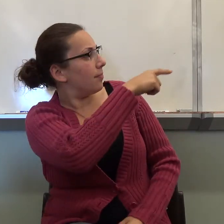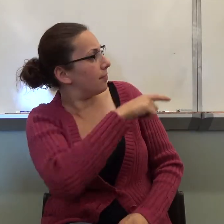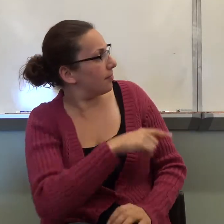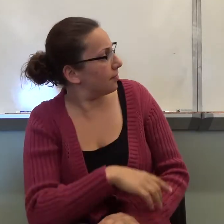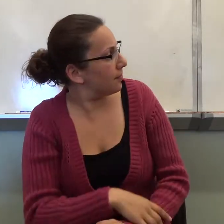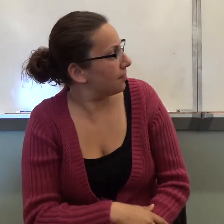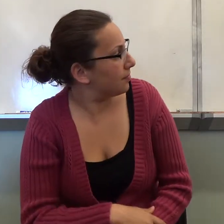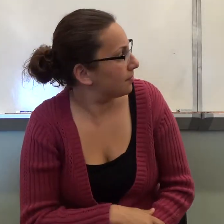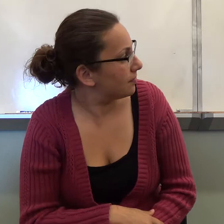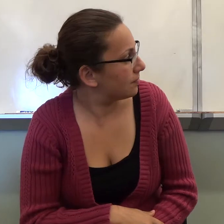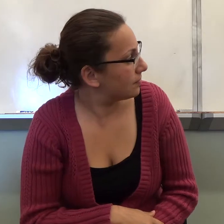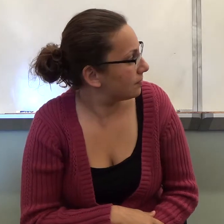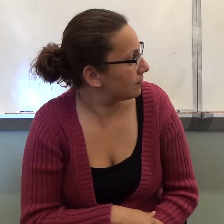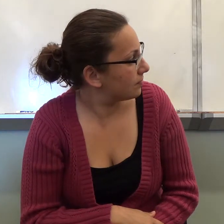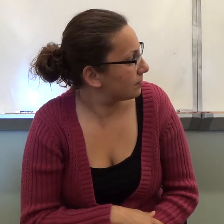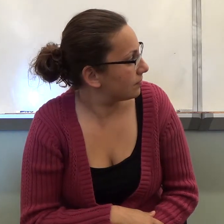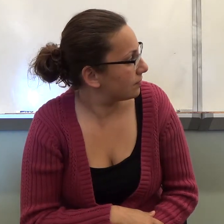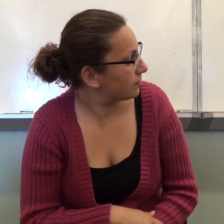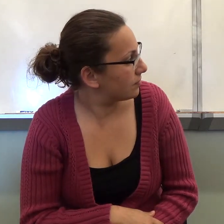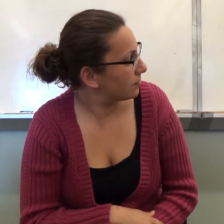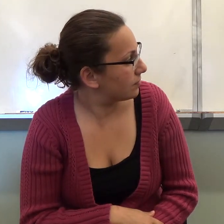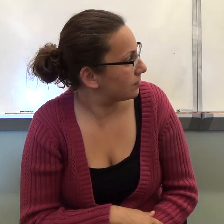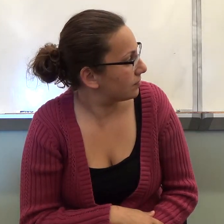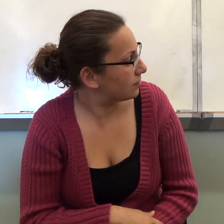Okay. Now,